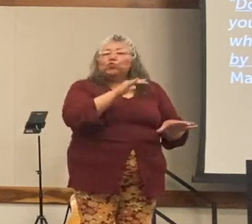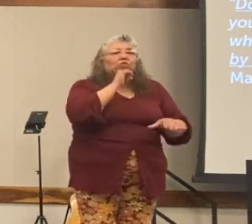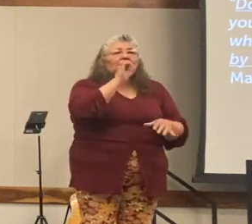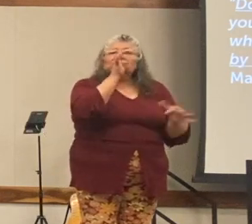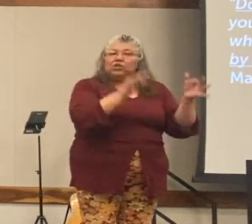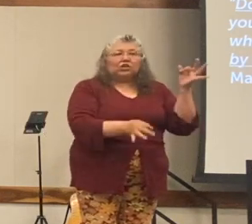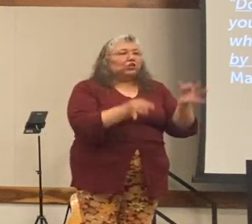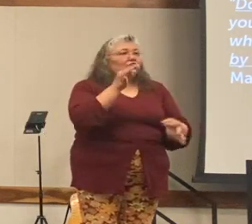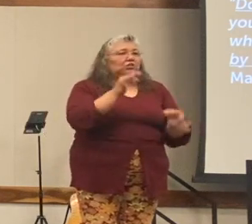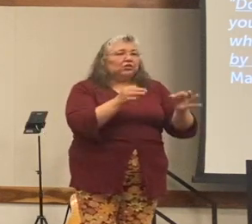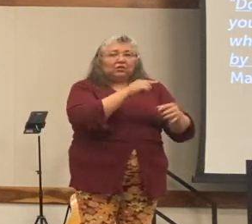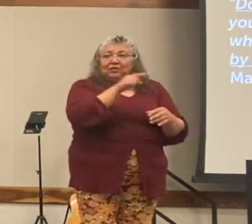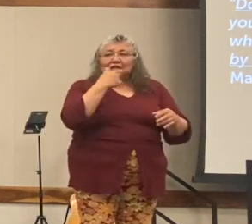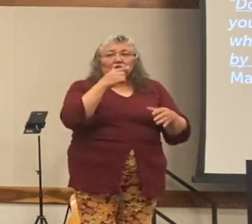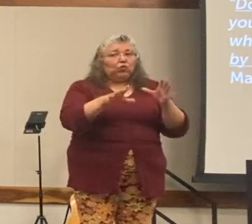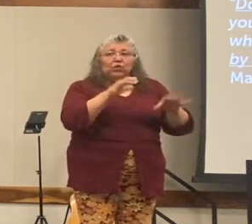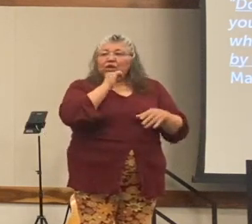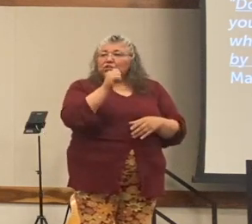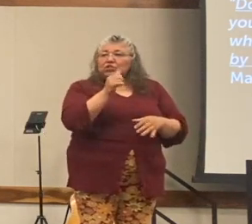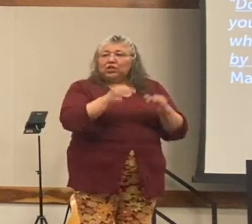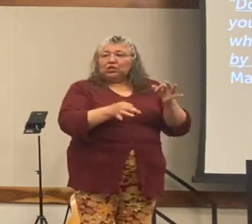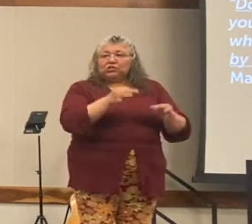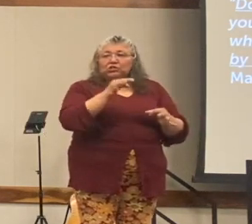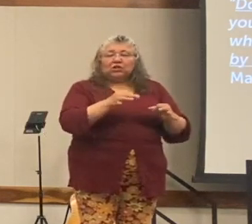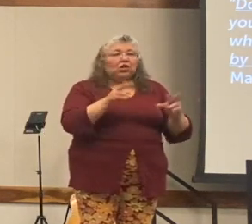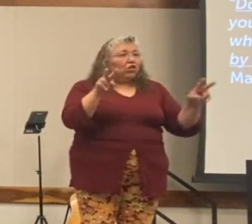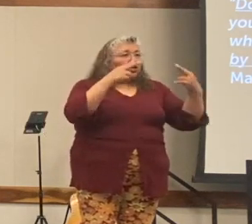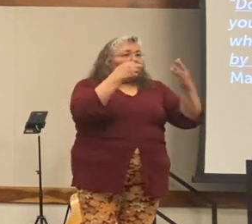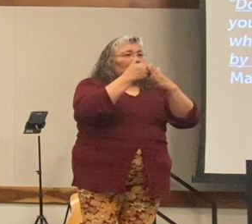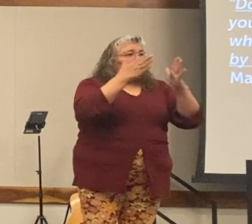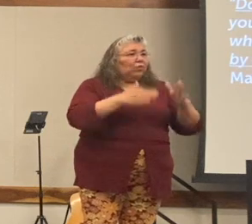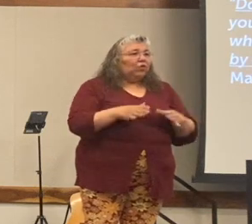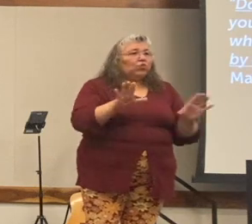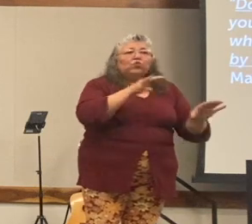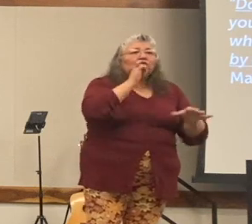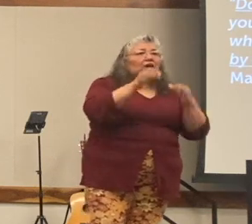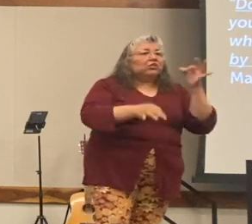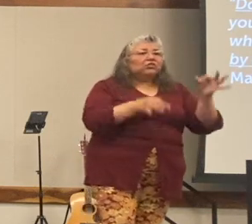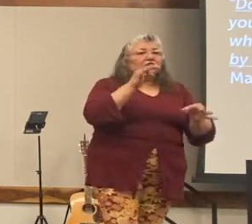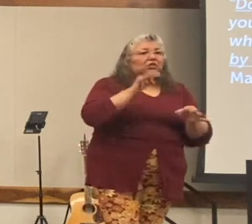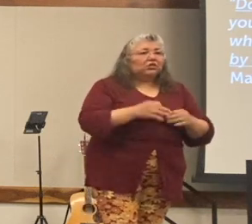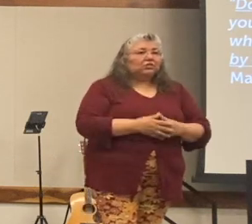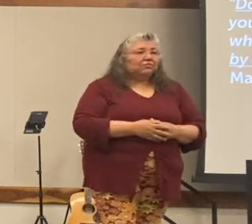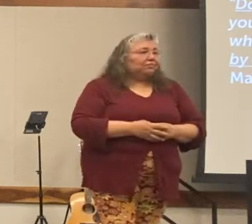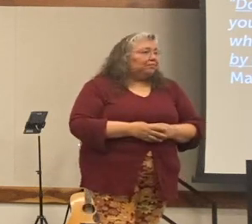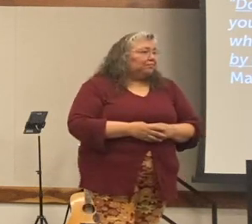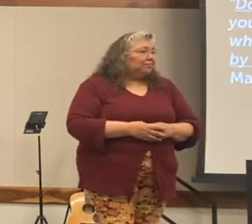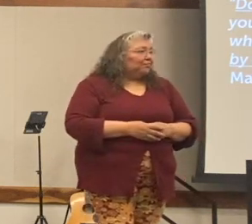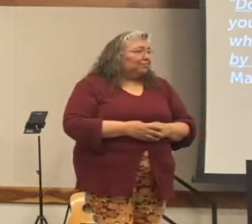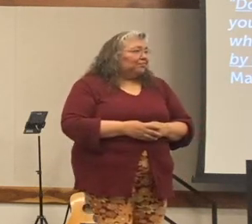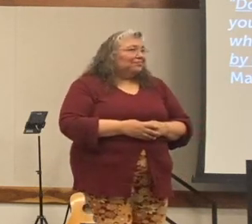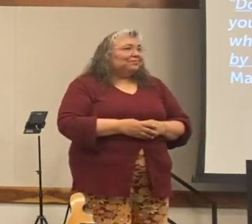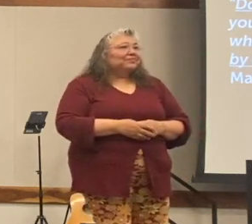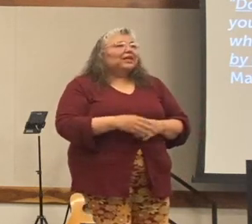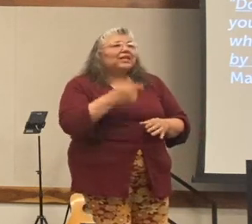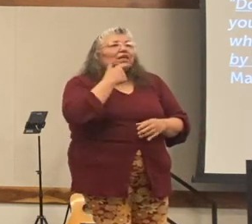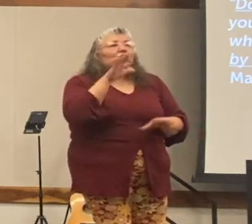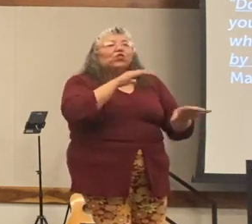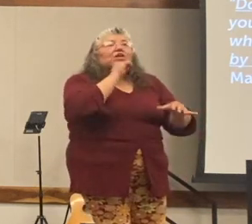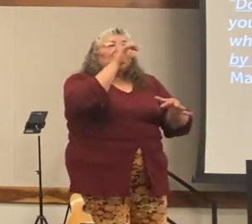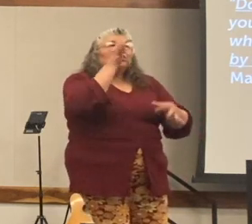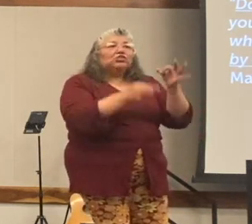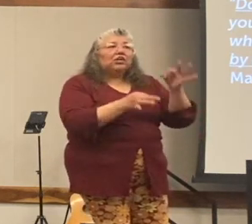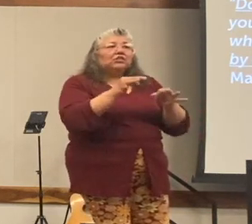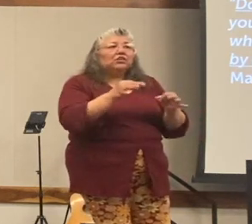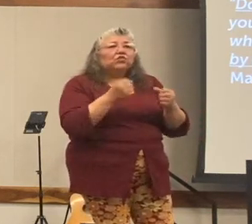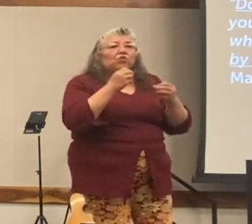not judge. Say, do not judge. Do not judge. Turn to your neighbor and say, do not judge. Do not judge. It says, do not judge so